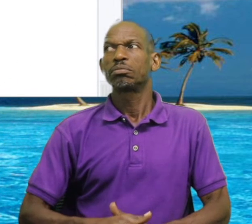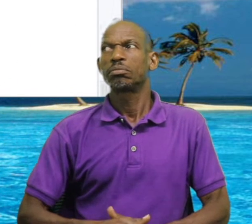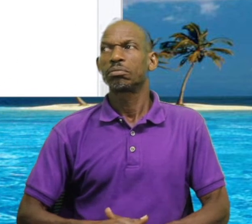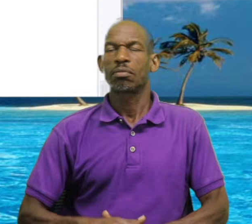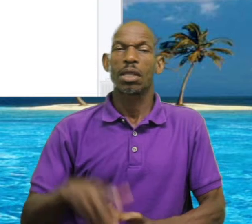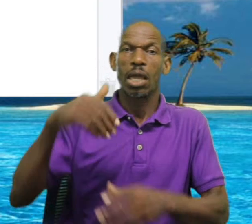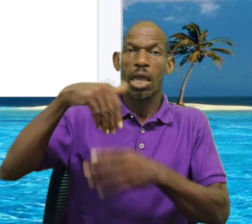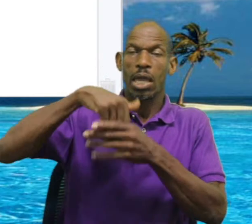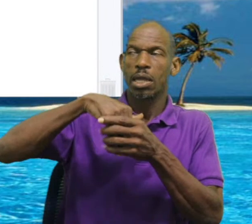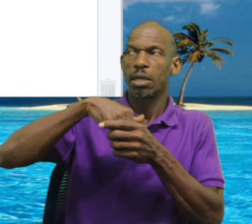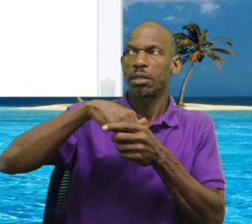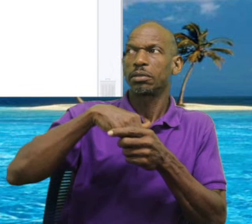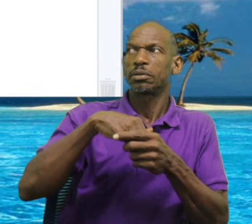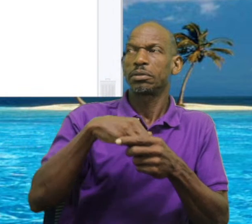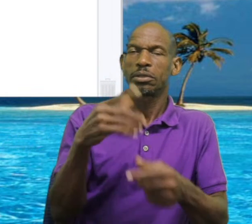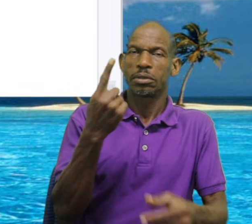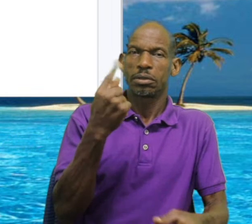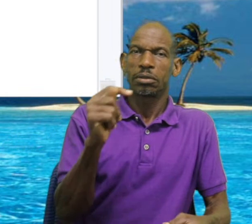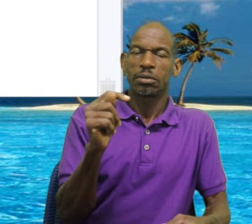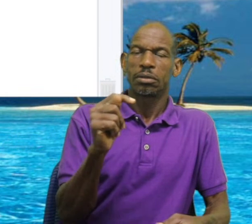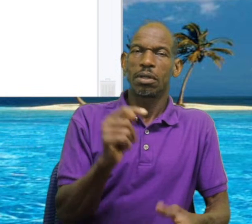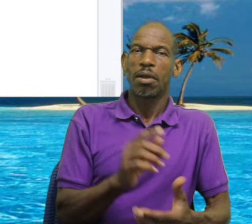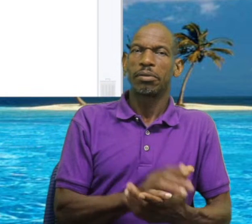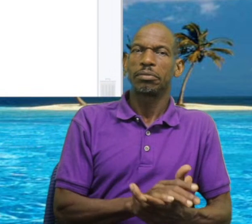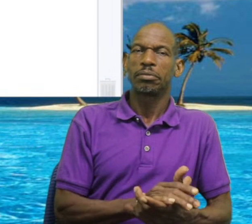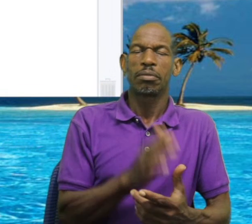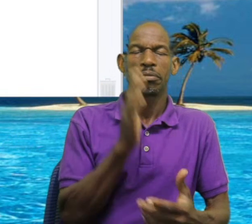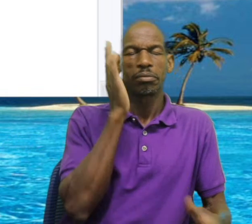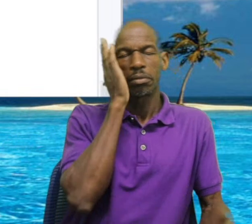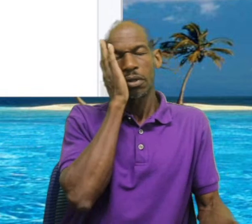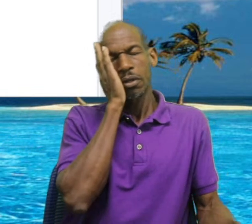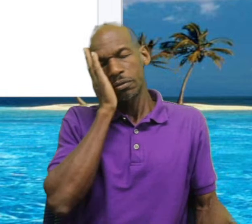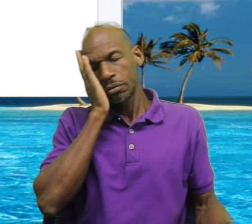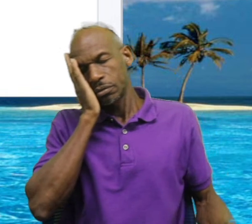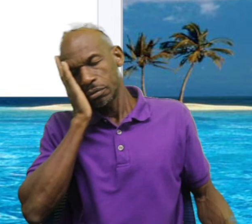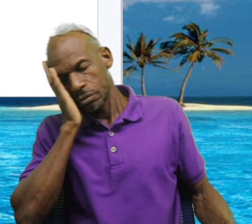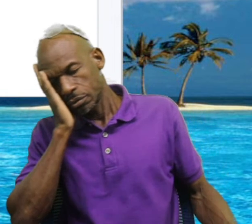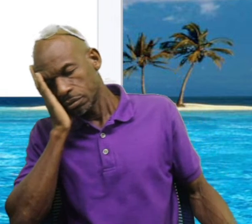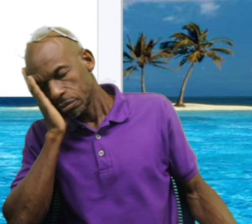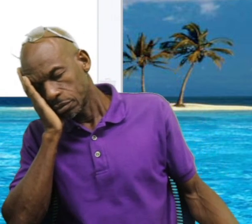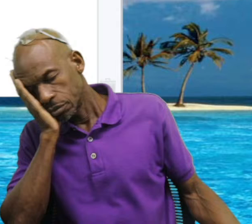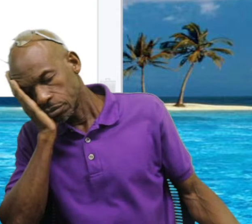In the bed.